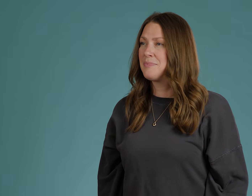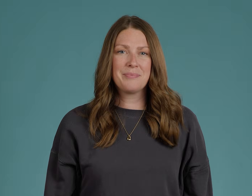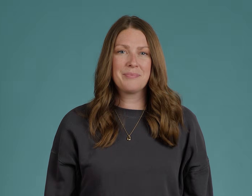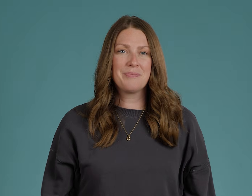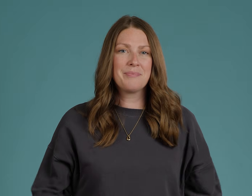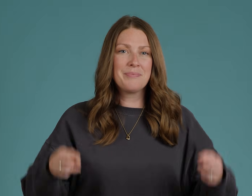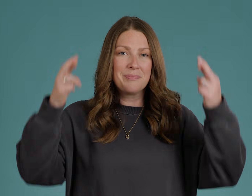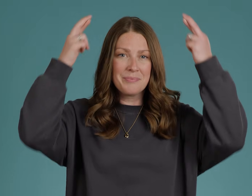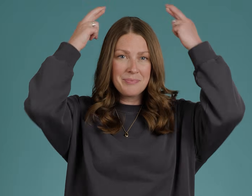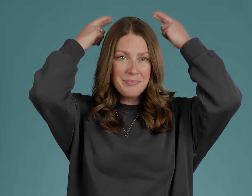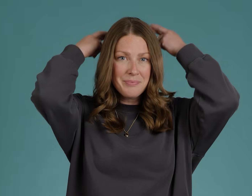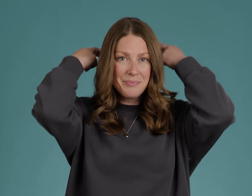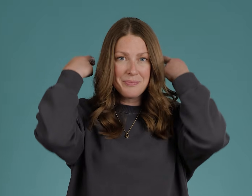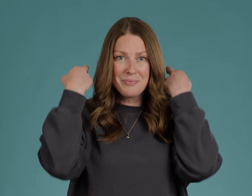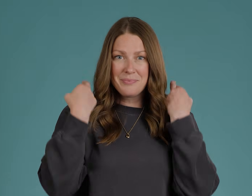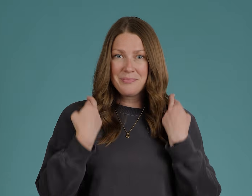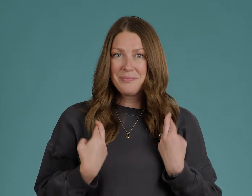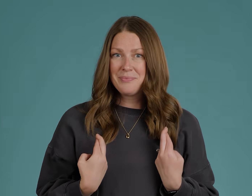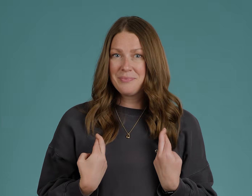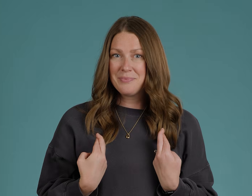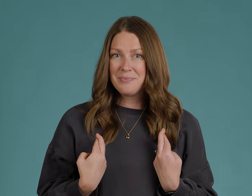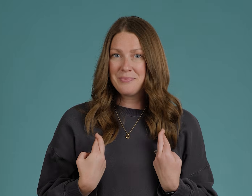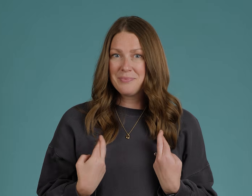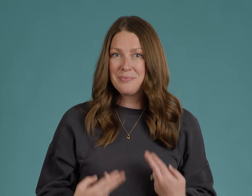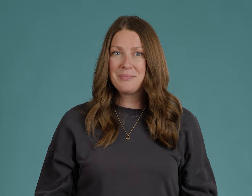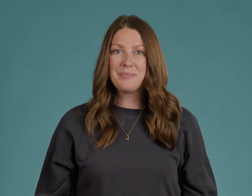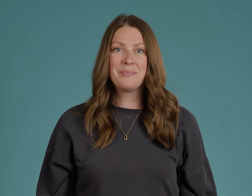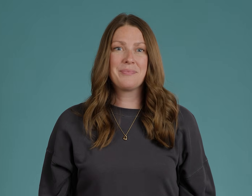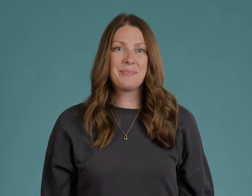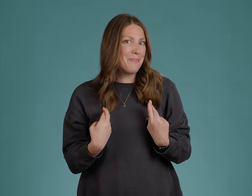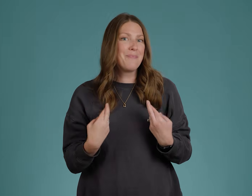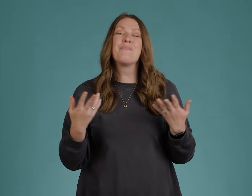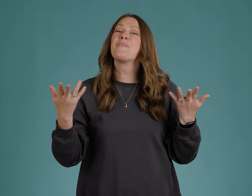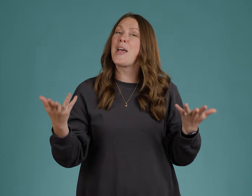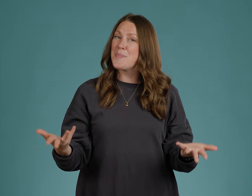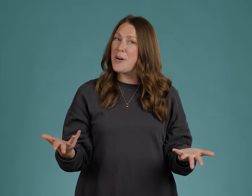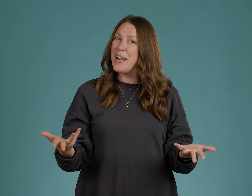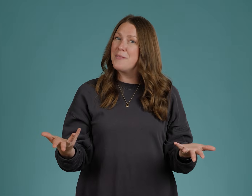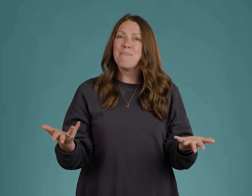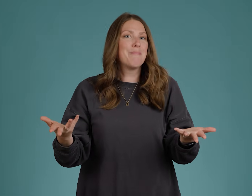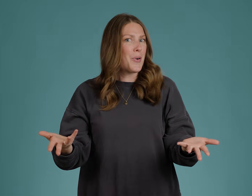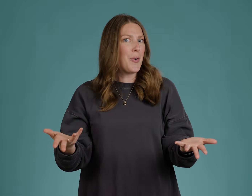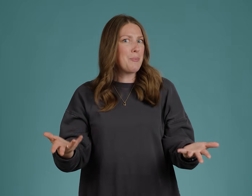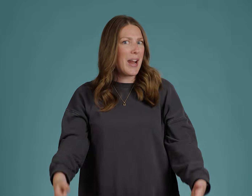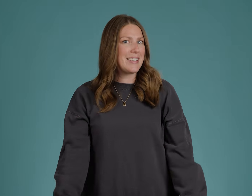braid or two hands to make braids. Braid or braids.